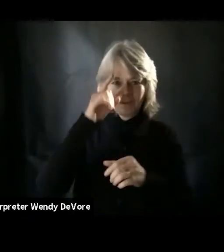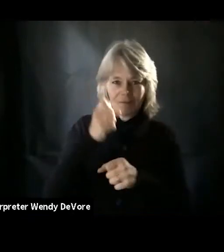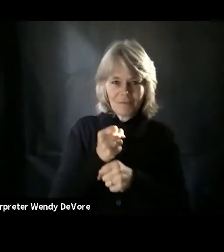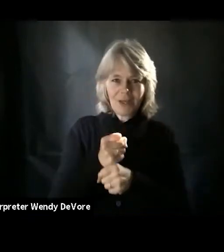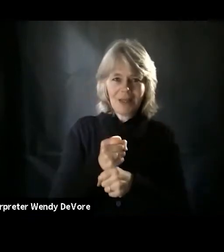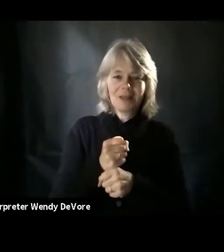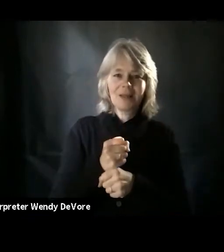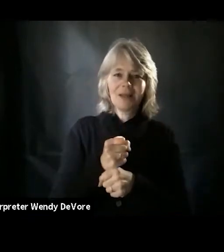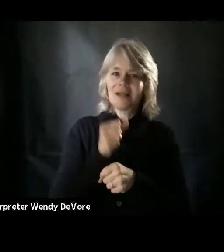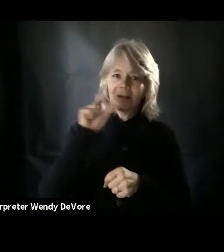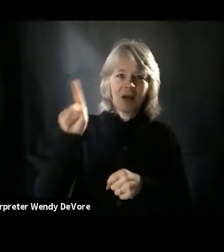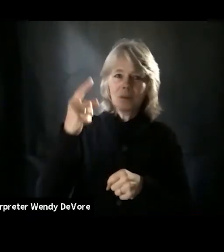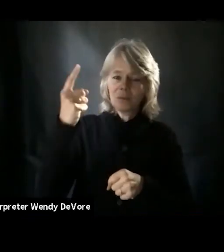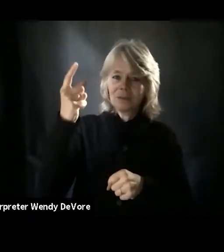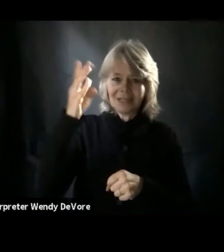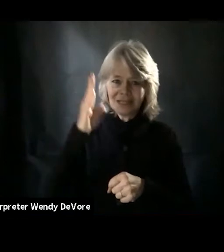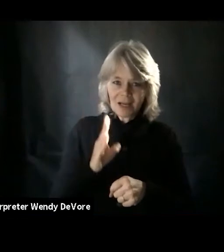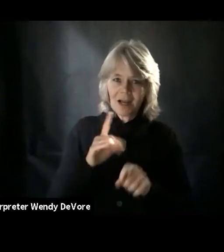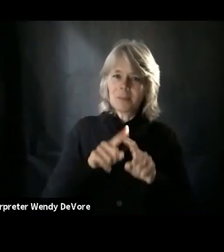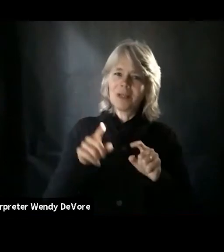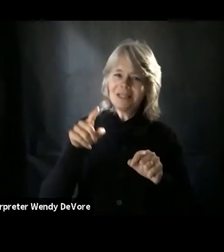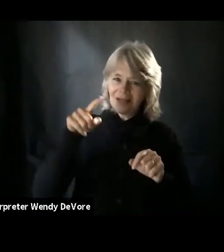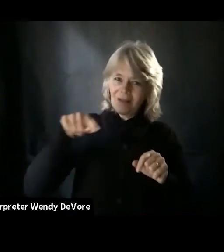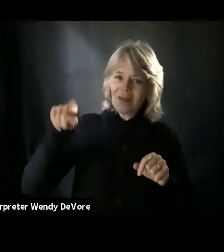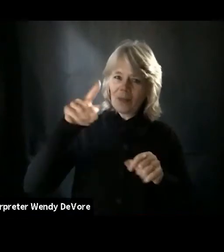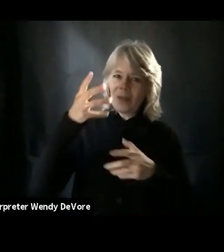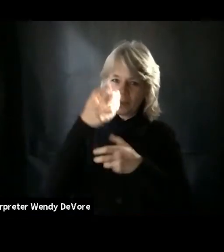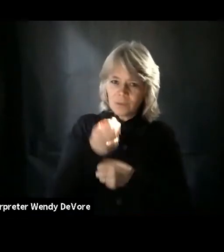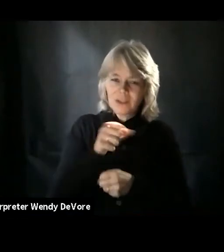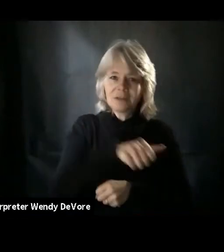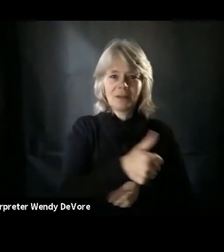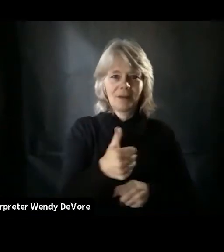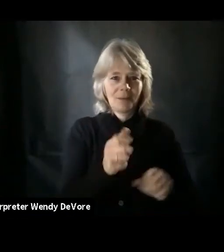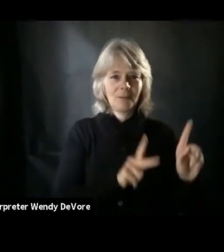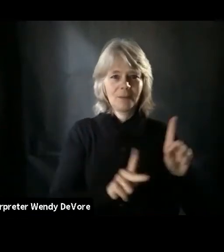not only in God, but also in others.